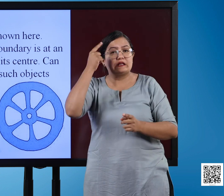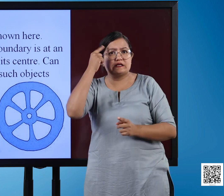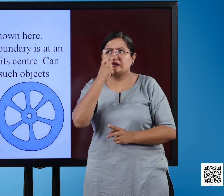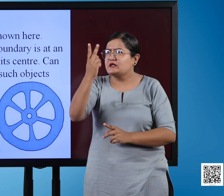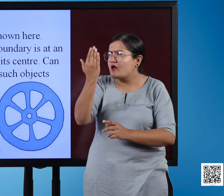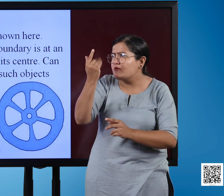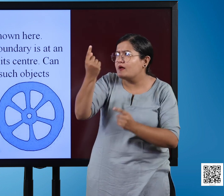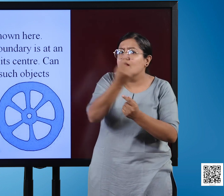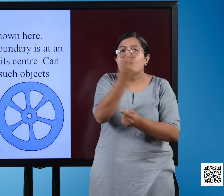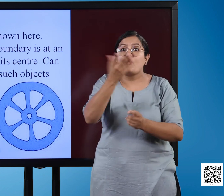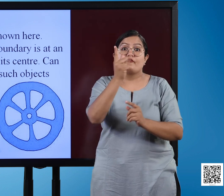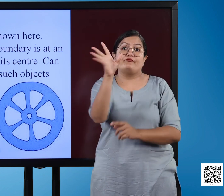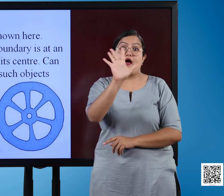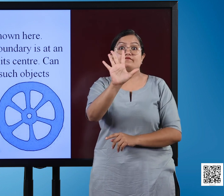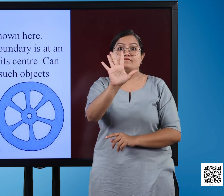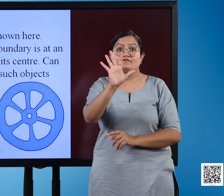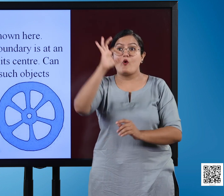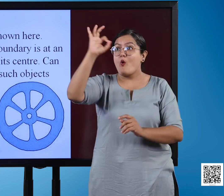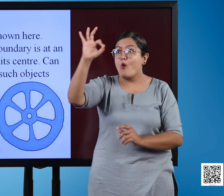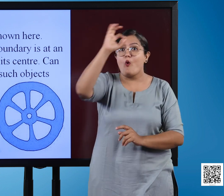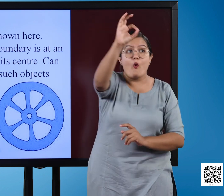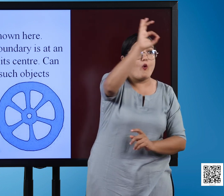Think about 5 such objects which have this shape.